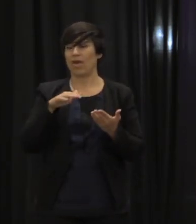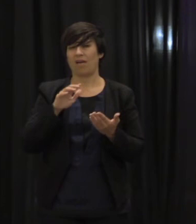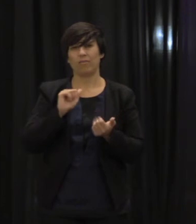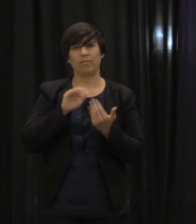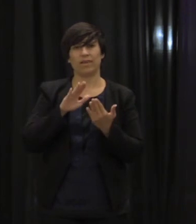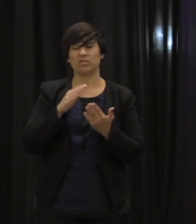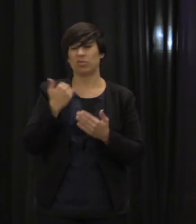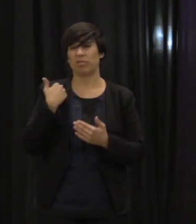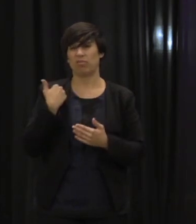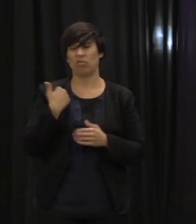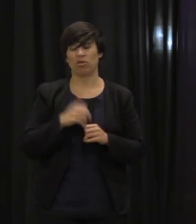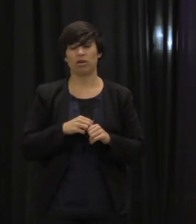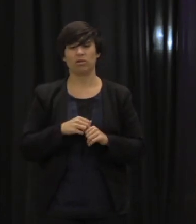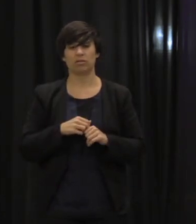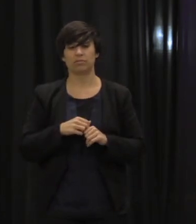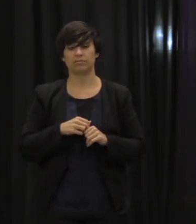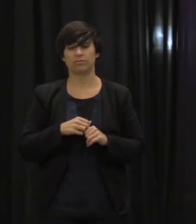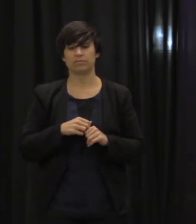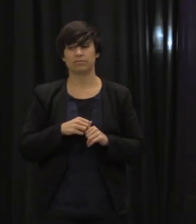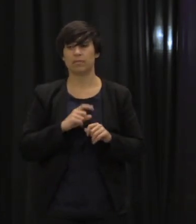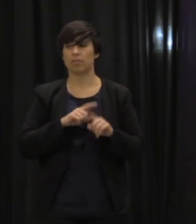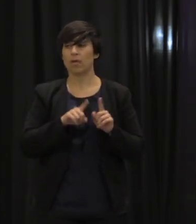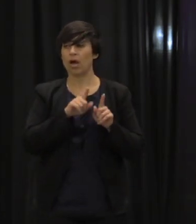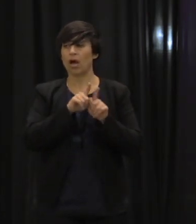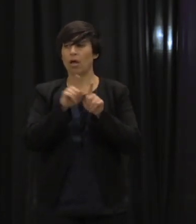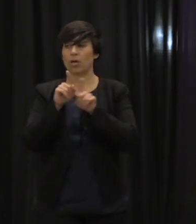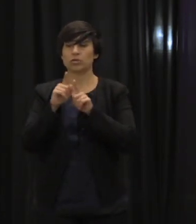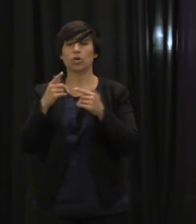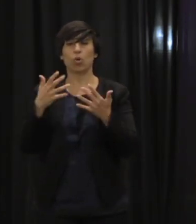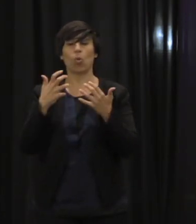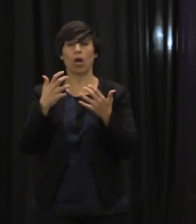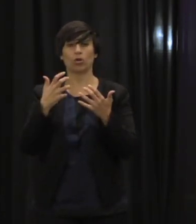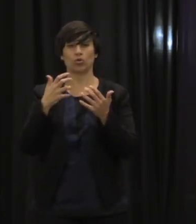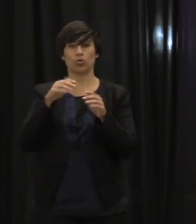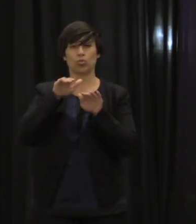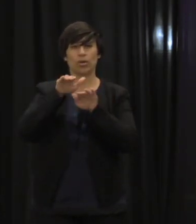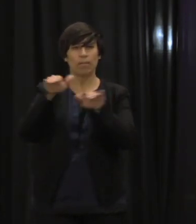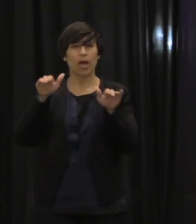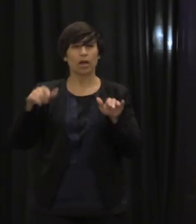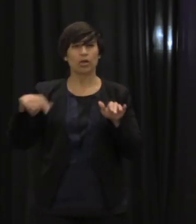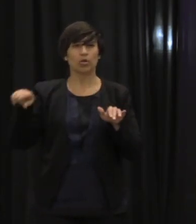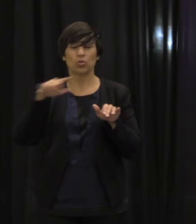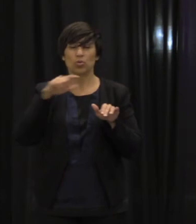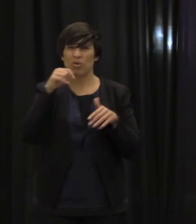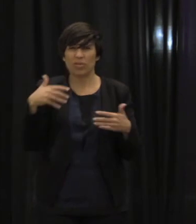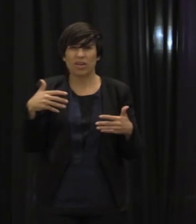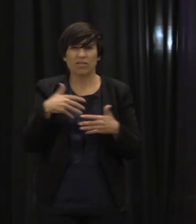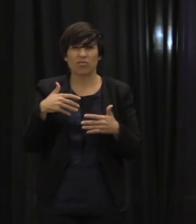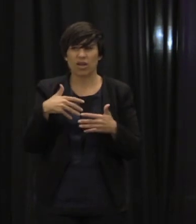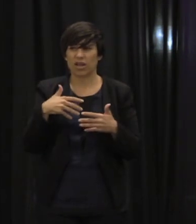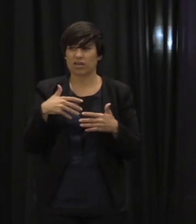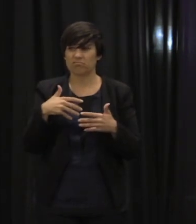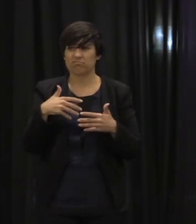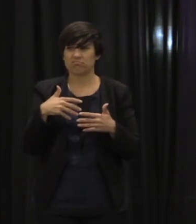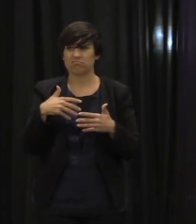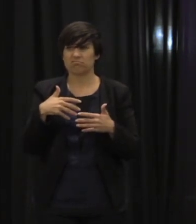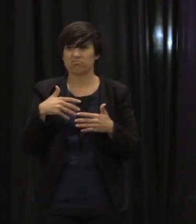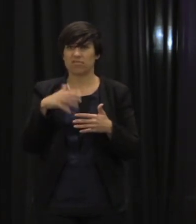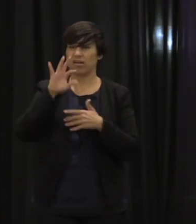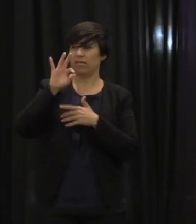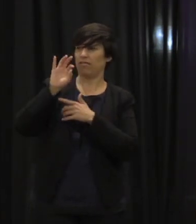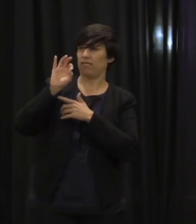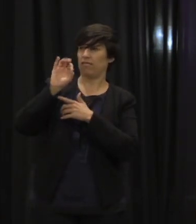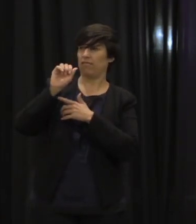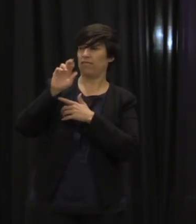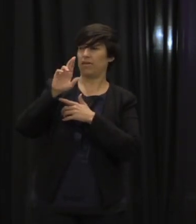before. But I also want to remind you, do not be afraid of fear. Learn from it, make